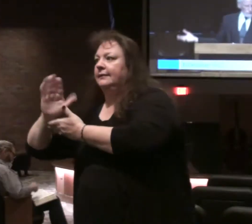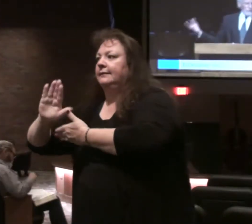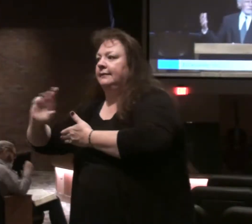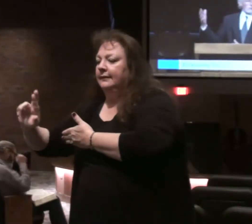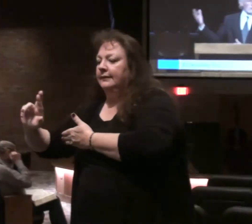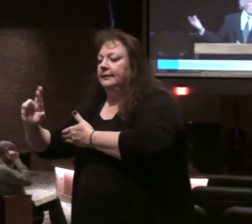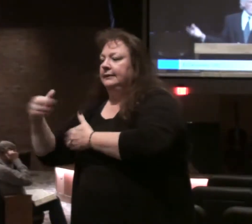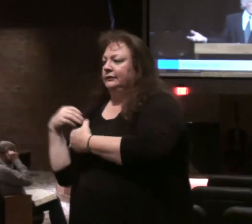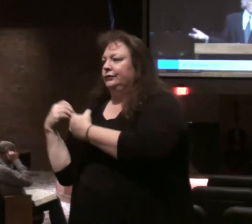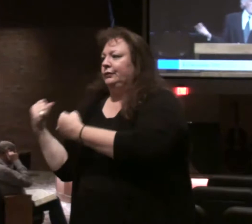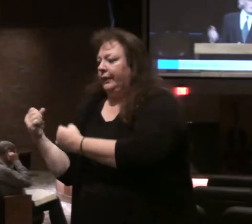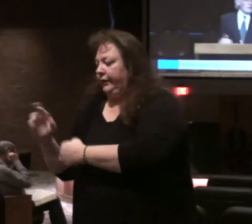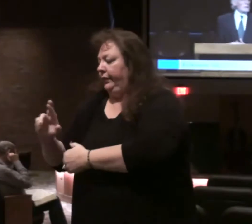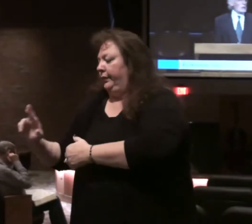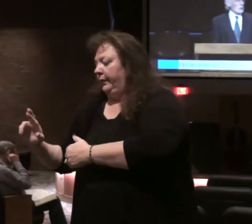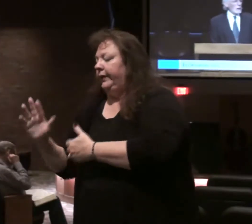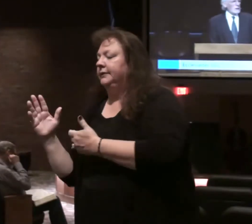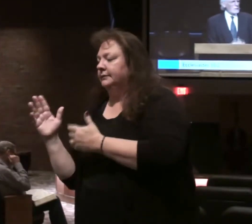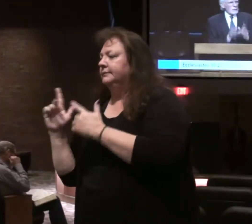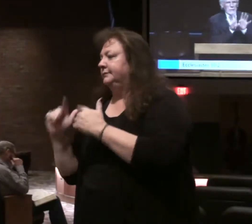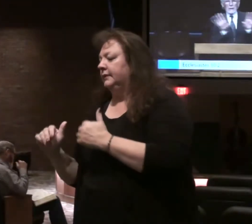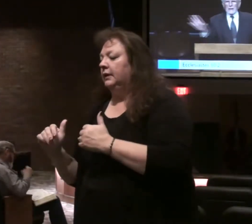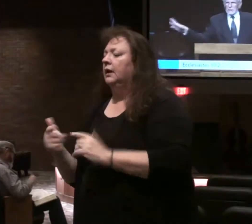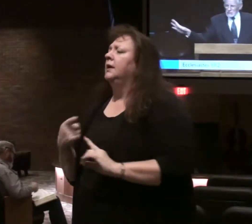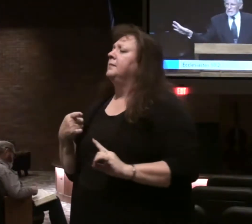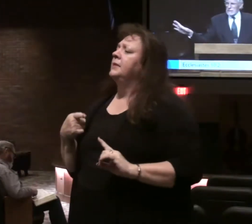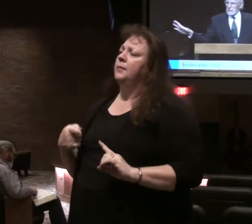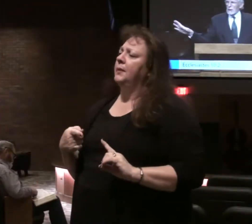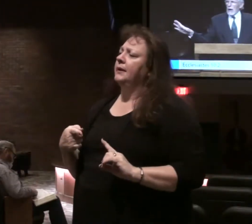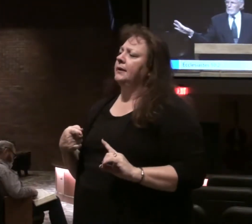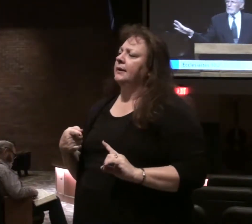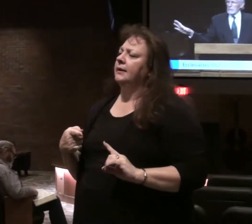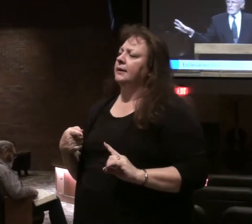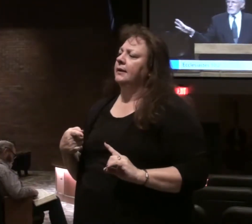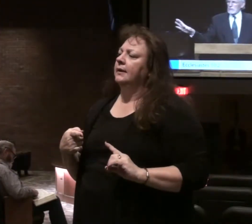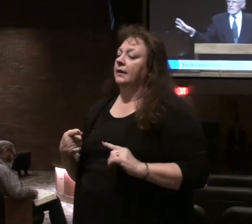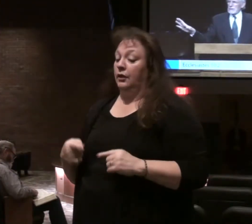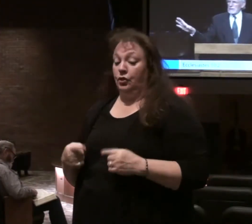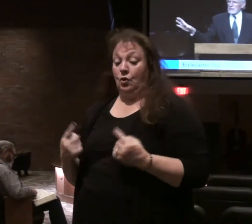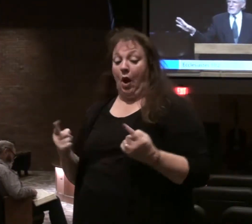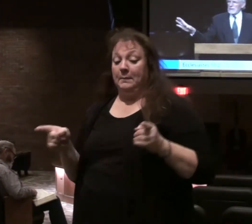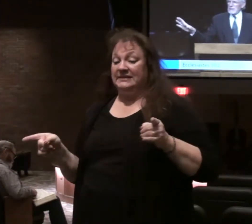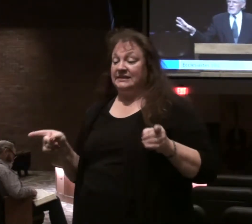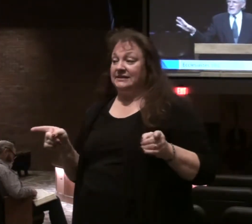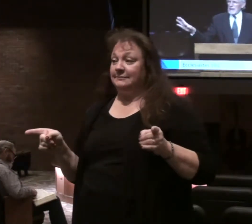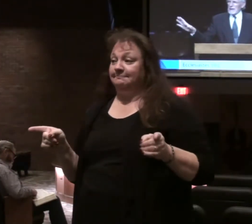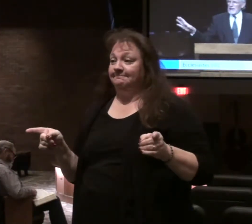his strength, and so on. But the point is, they're opposites.